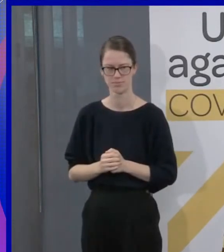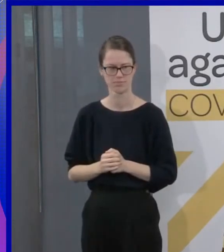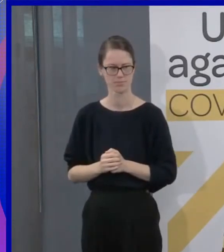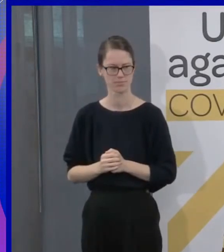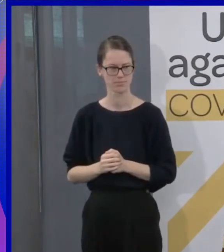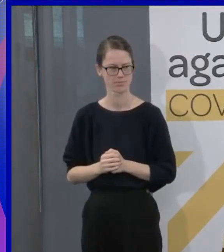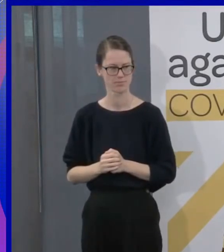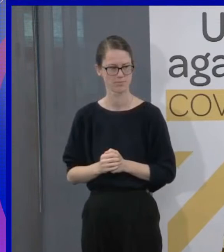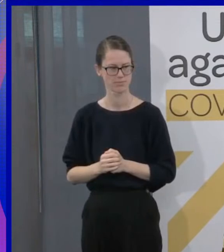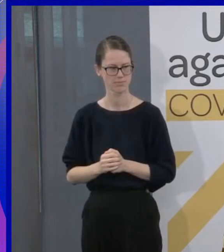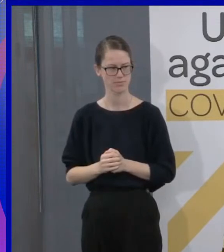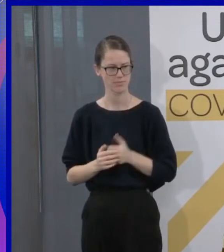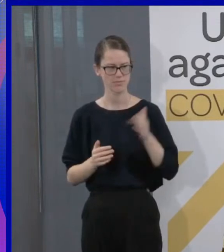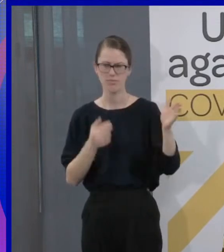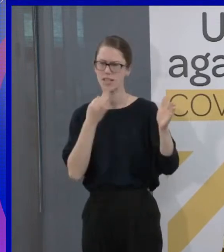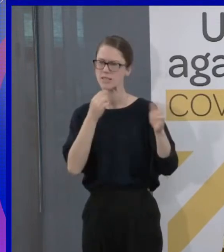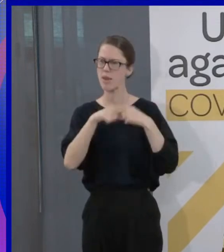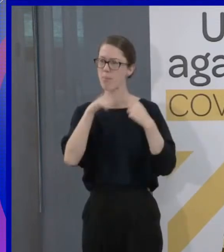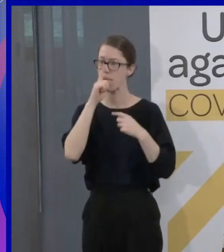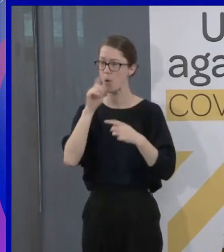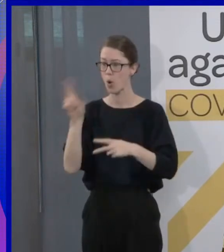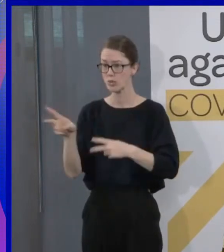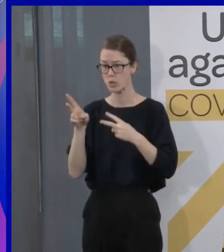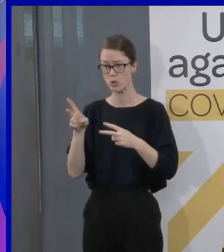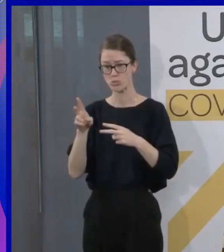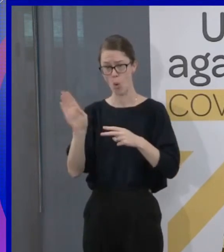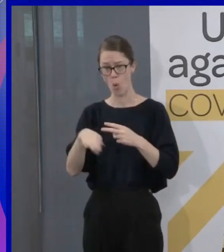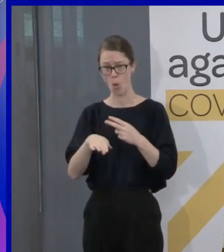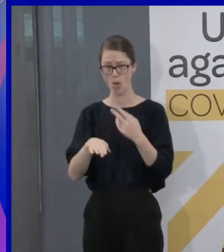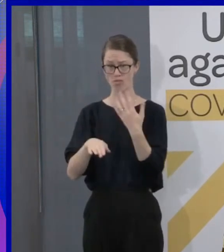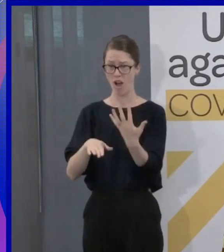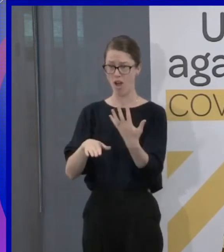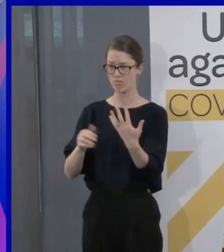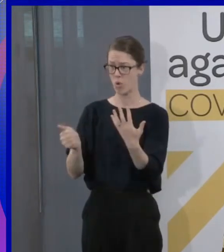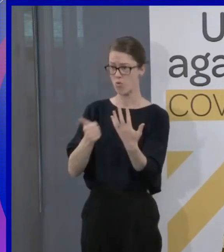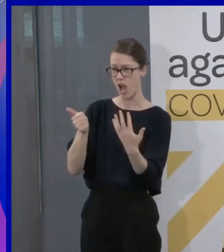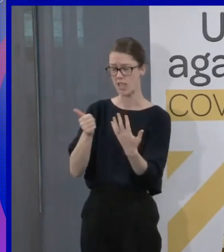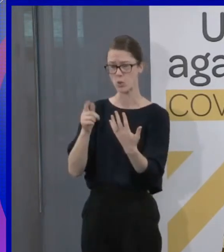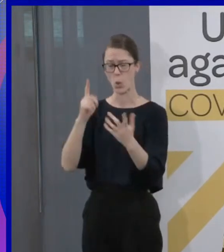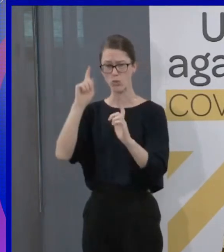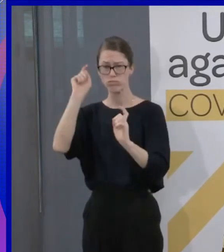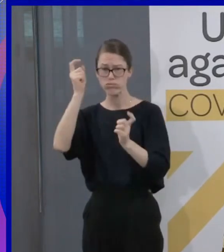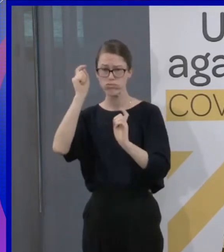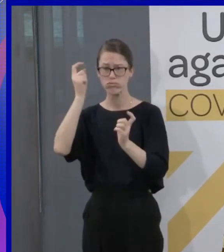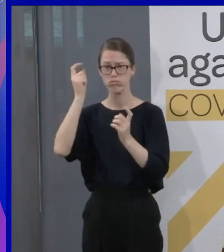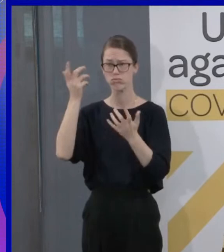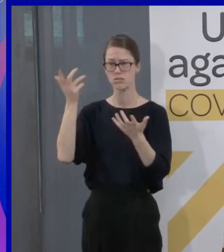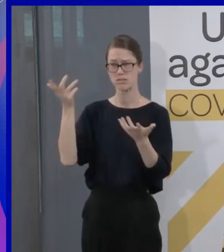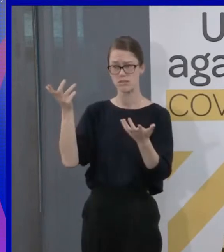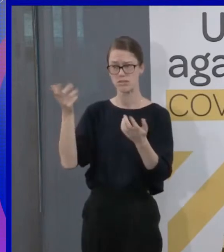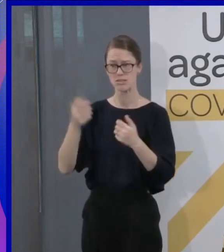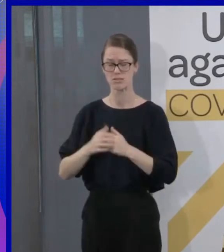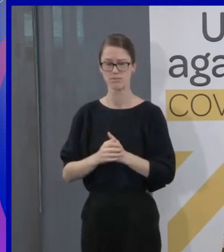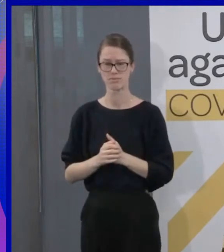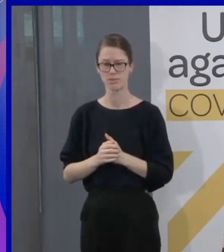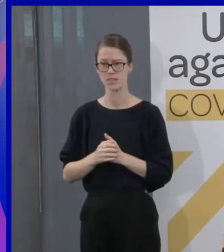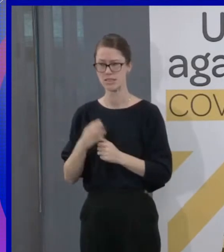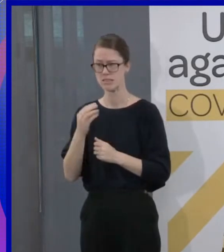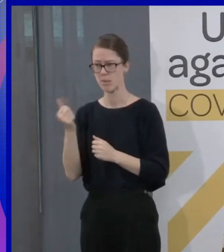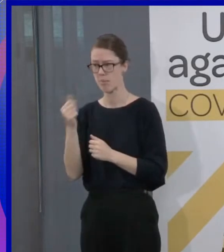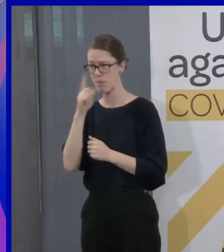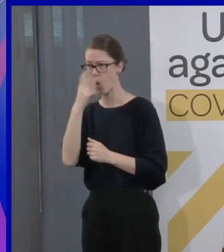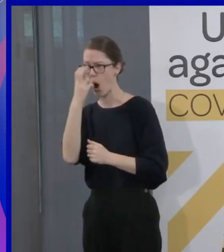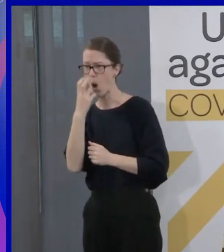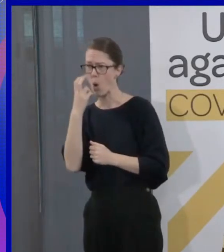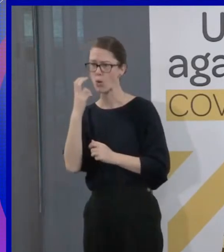You Just on the people in hospital, are they all in stable condition? Are some serious? Do any of concerning factors like old age or anything like